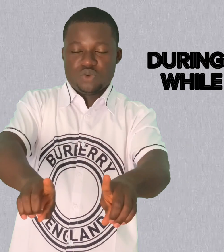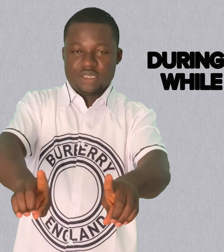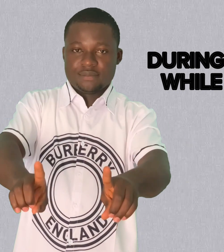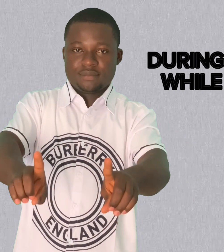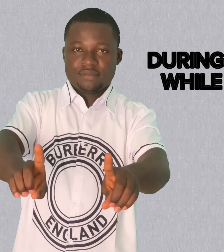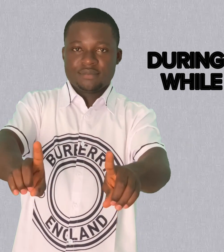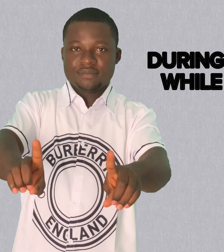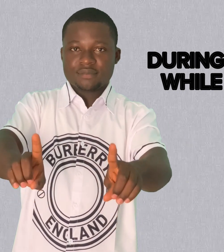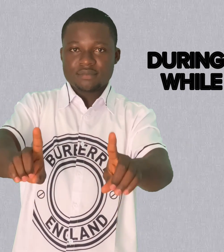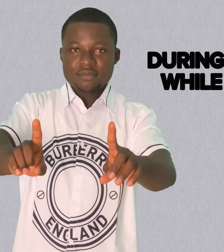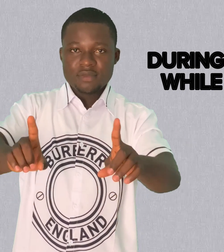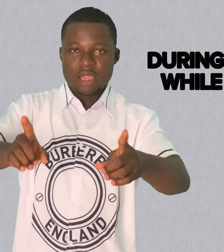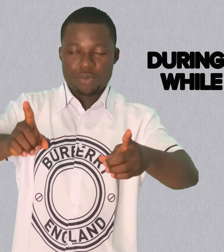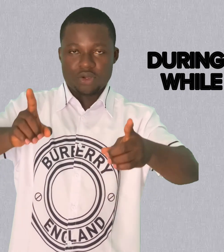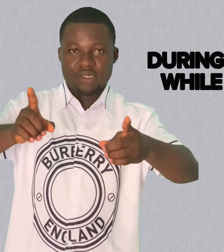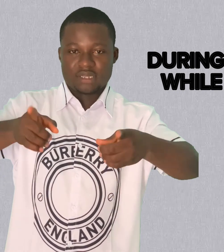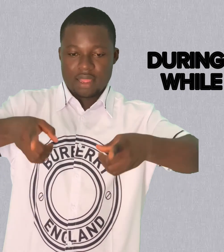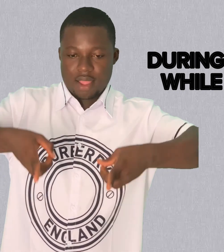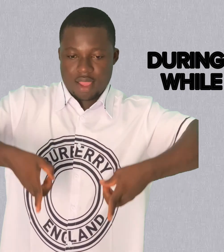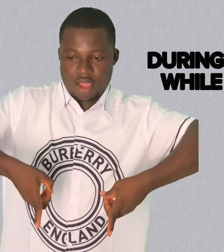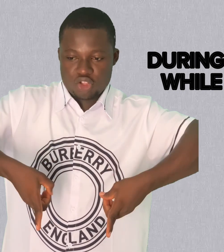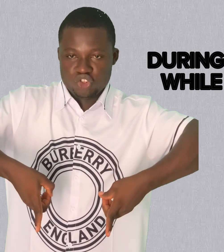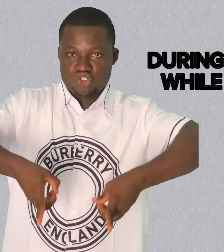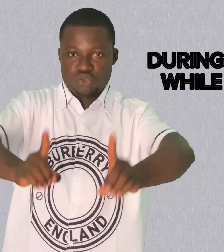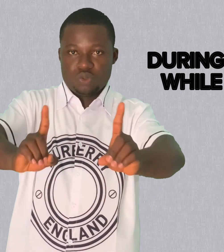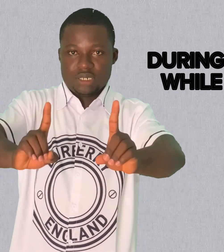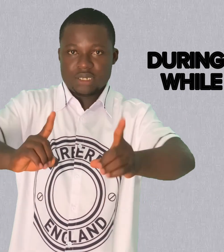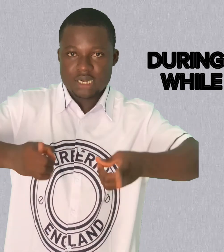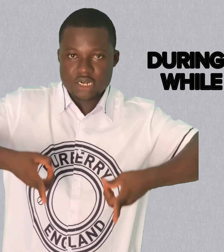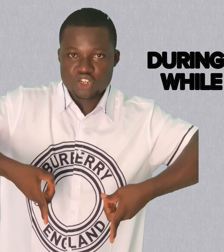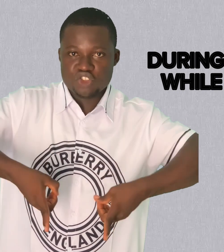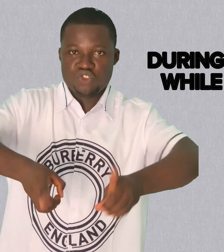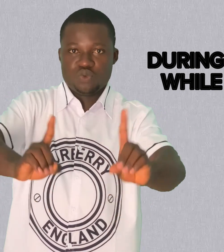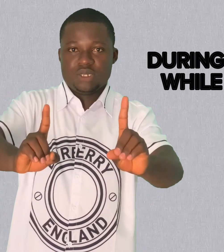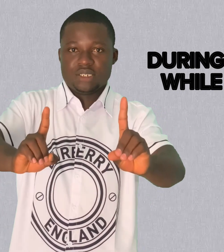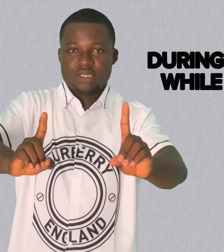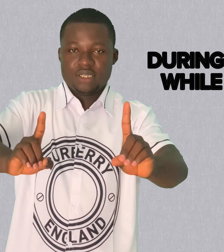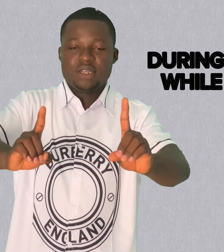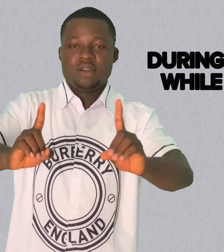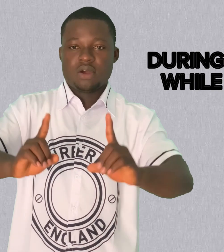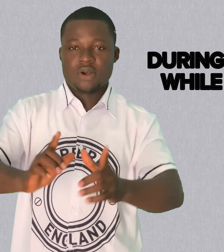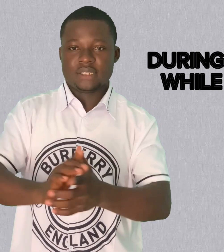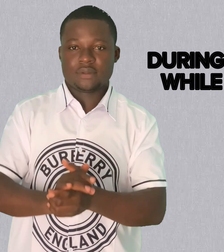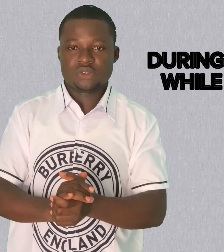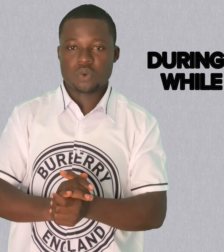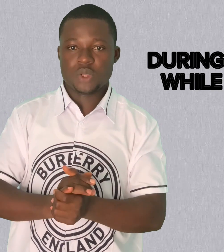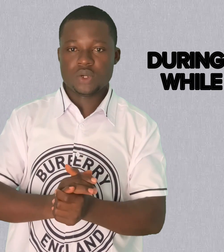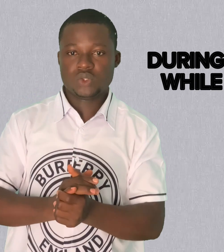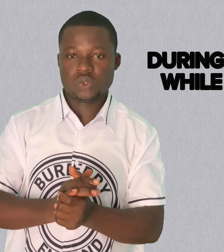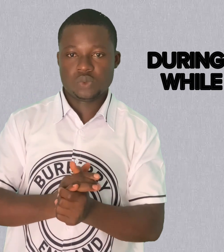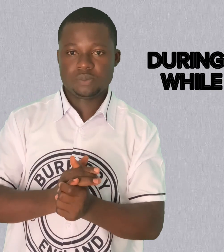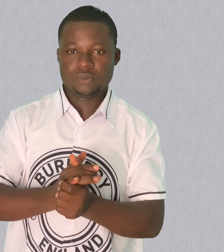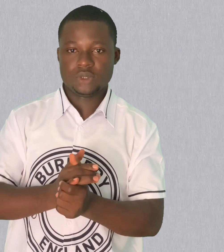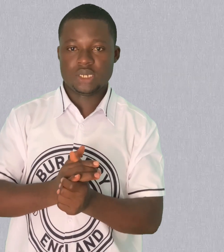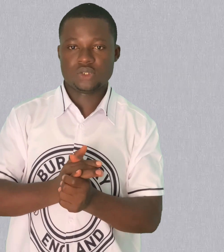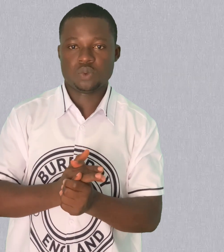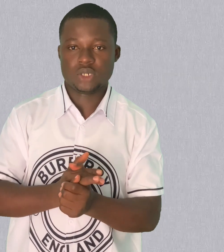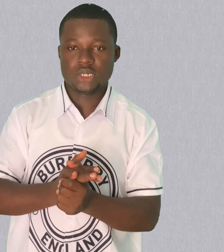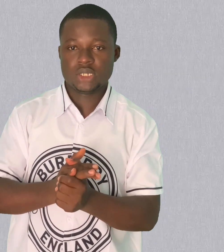During. Have you got this clear? During. During. All right. So we go to the next word.